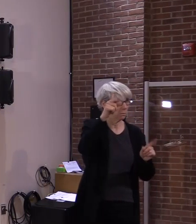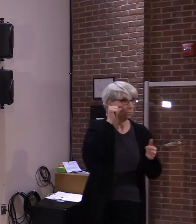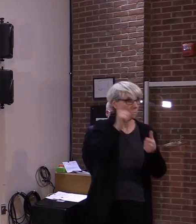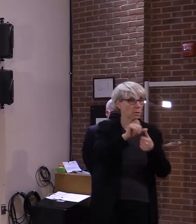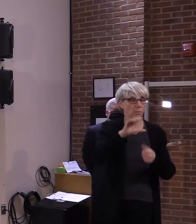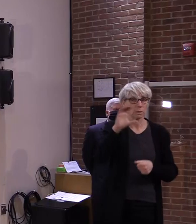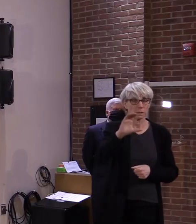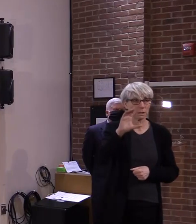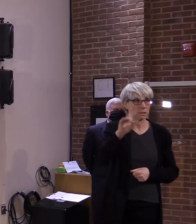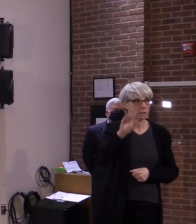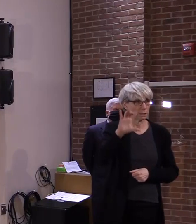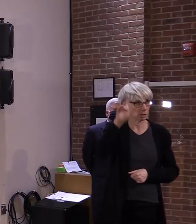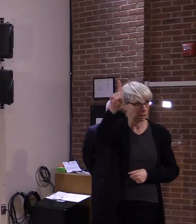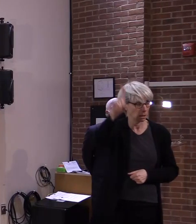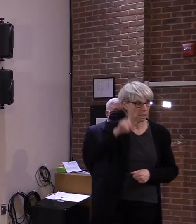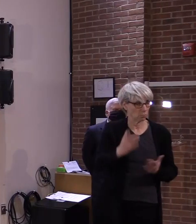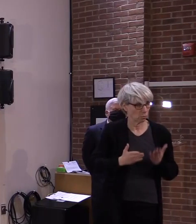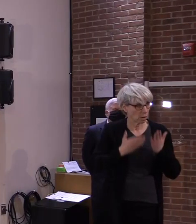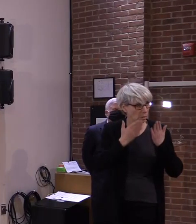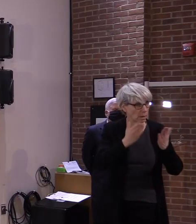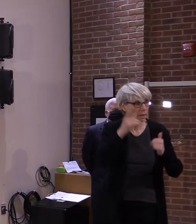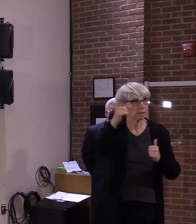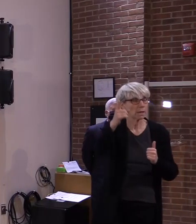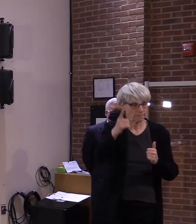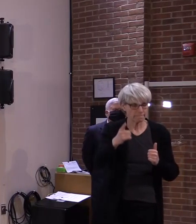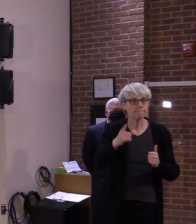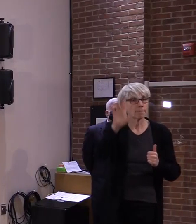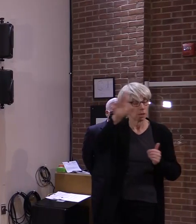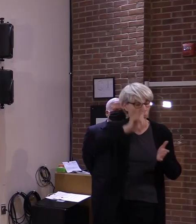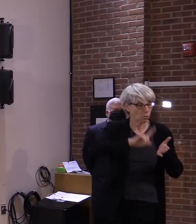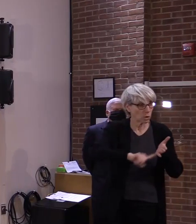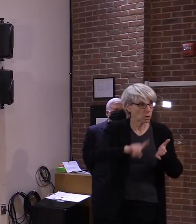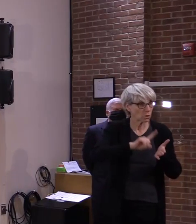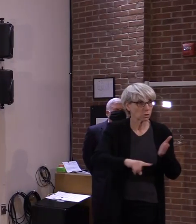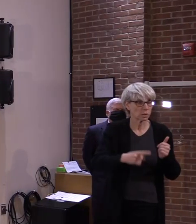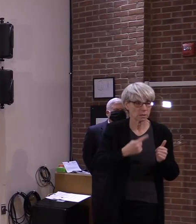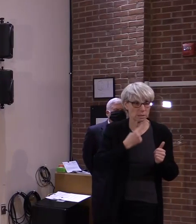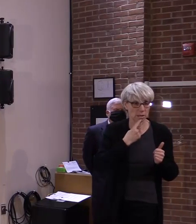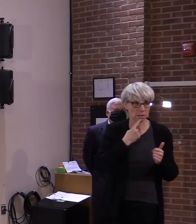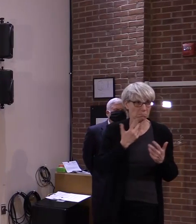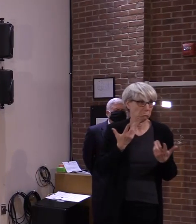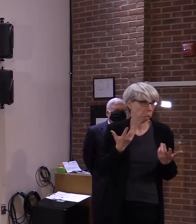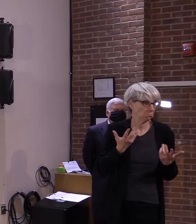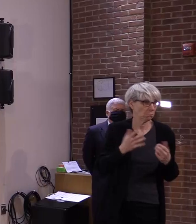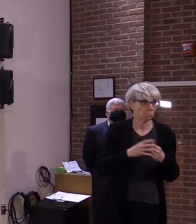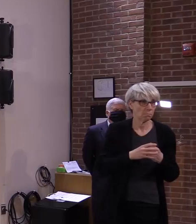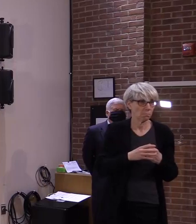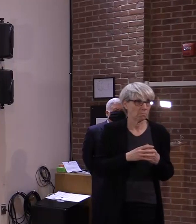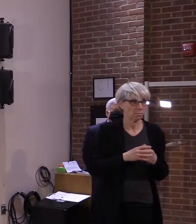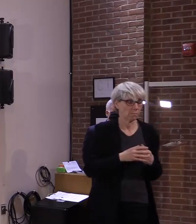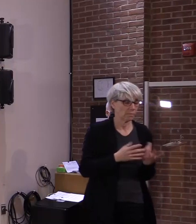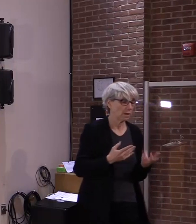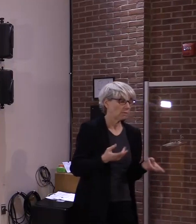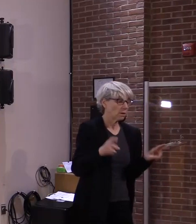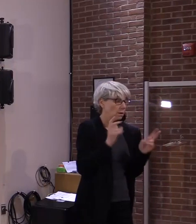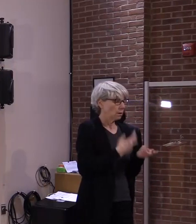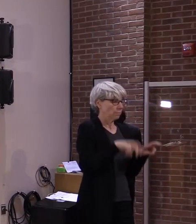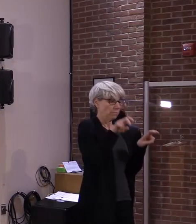to change the distancing is some of the studies are pointing to the fact there's really no significant difference between the 3 feet, 6 feet.